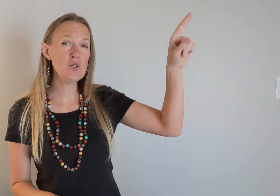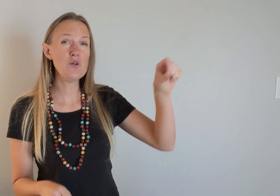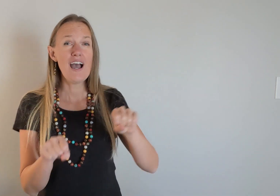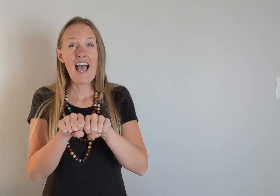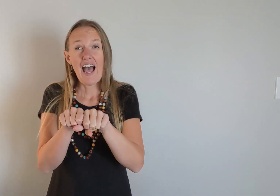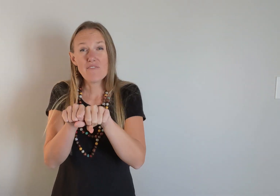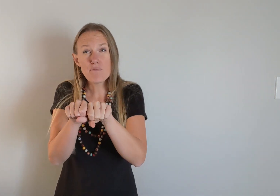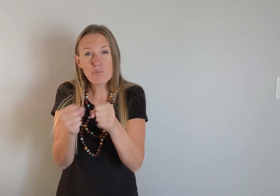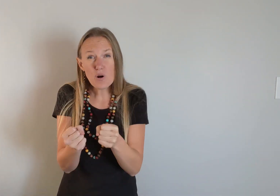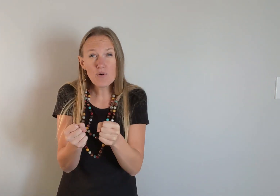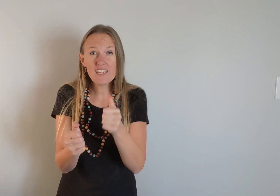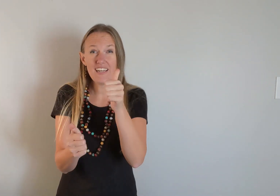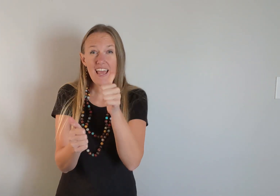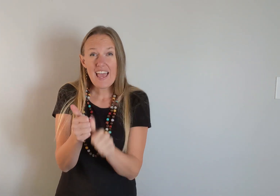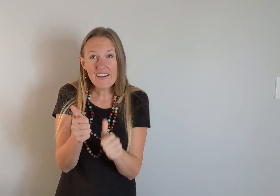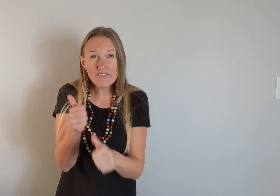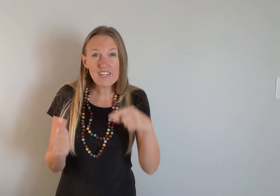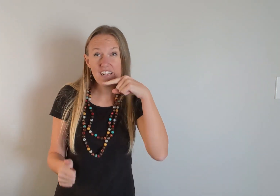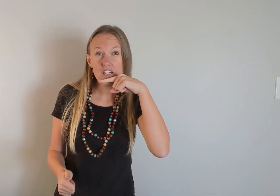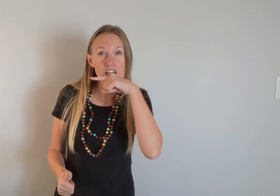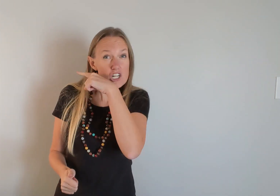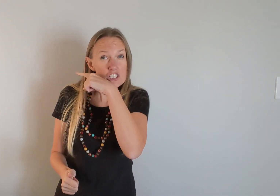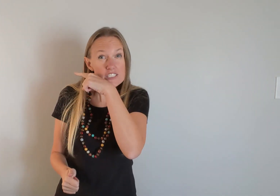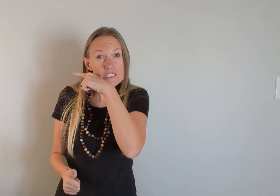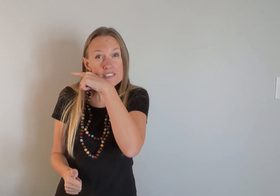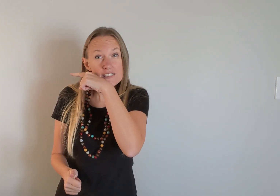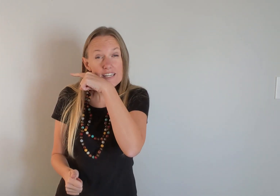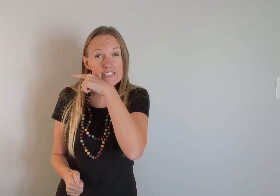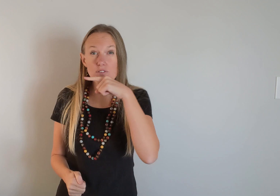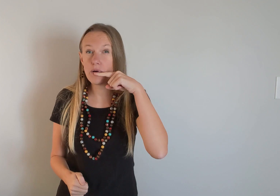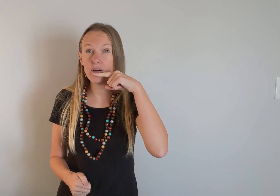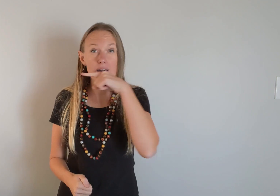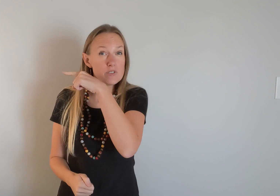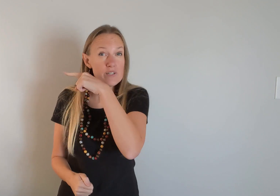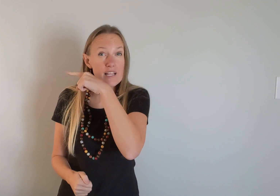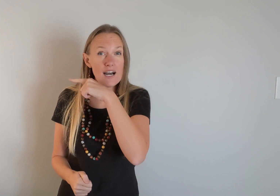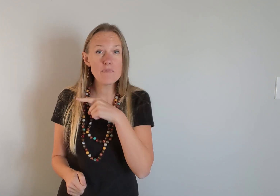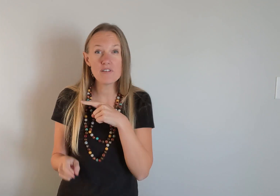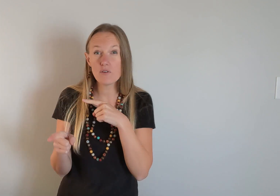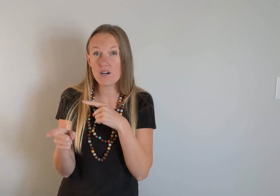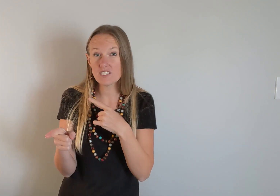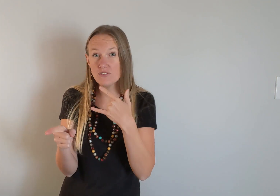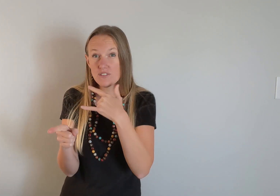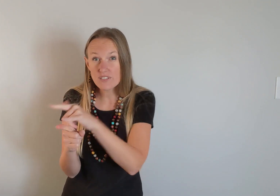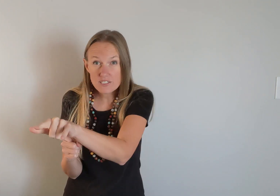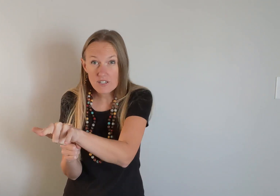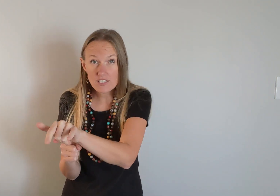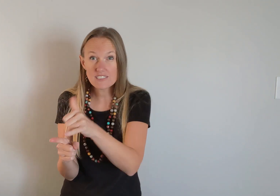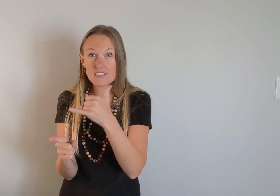You have broken every curse. Okay, so remember, I'm doing lie, but if you want to, you can do curse,